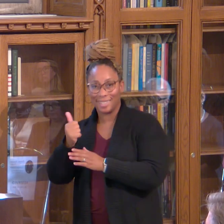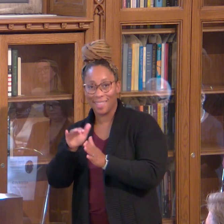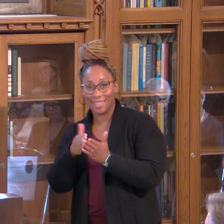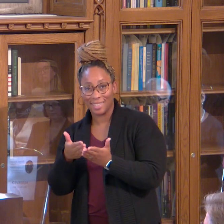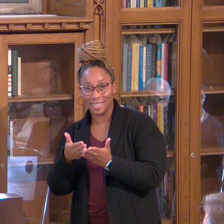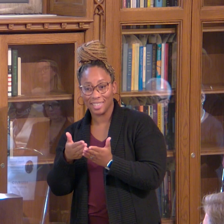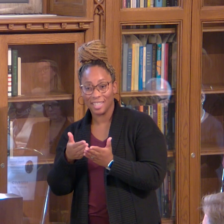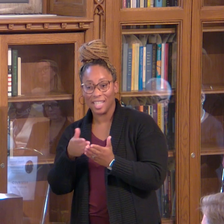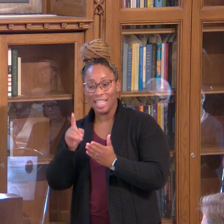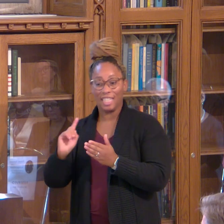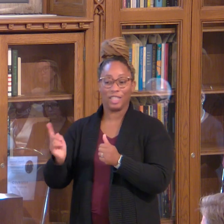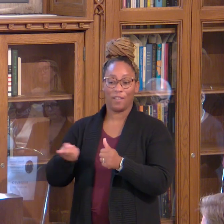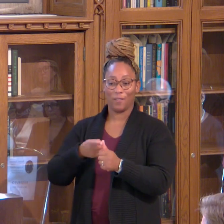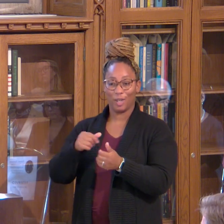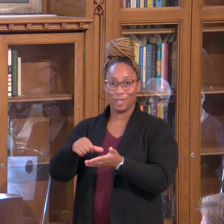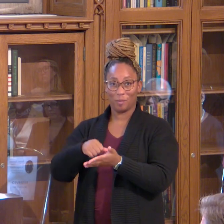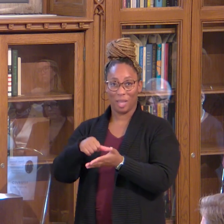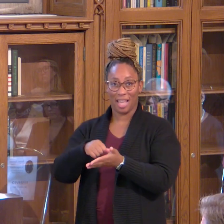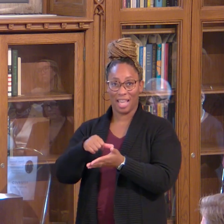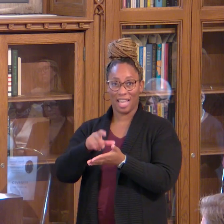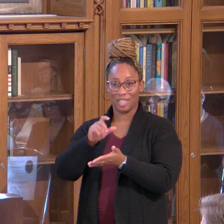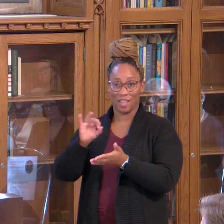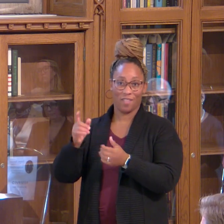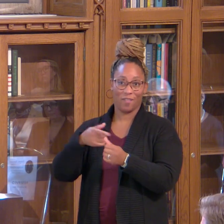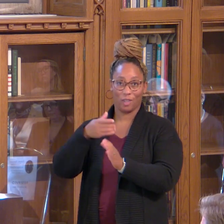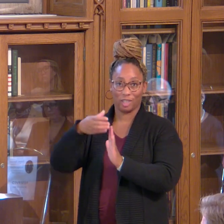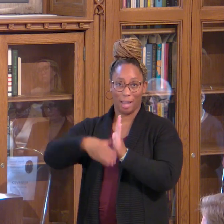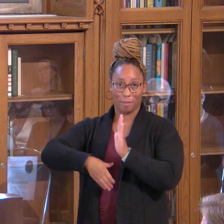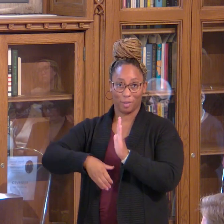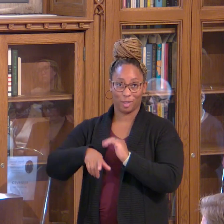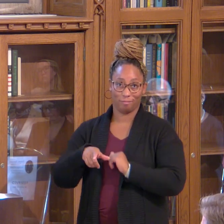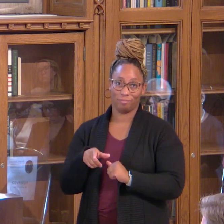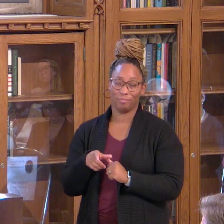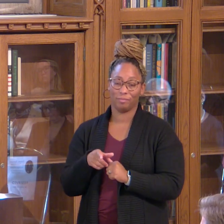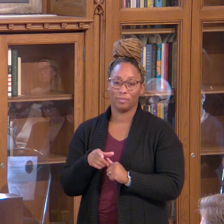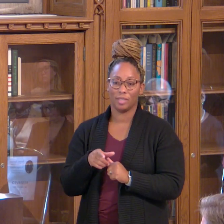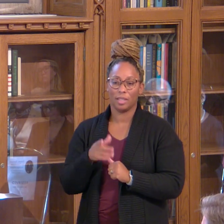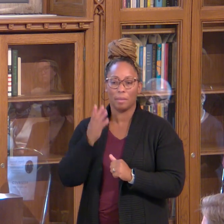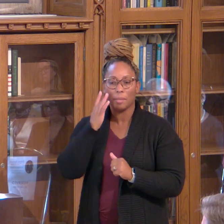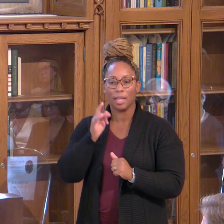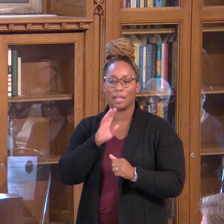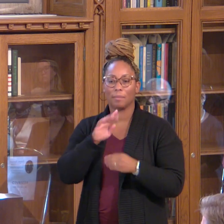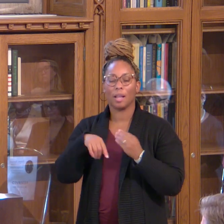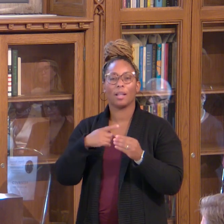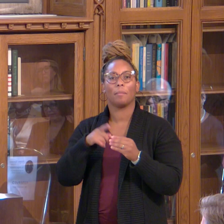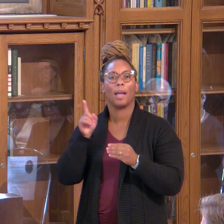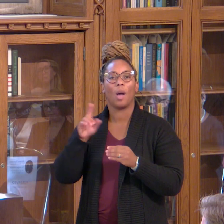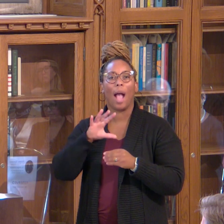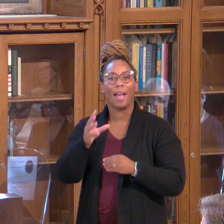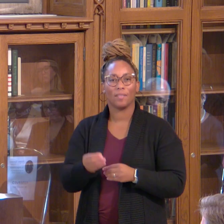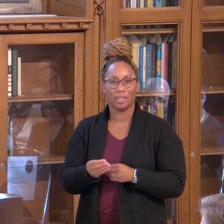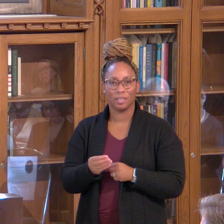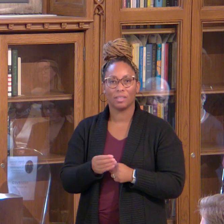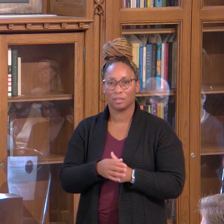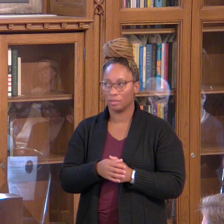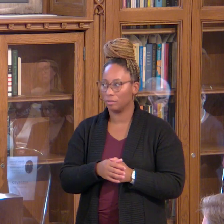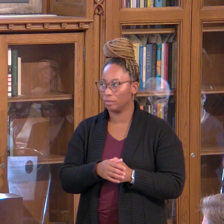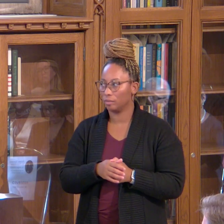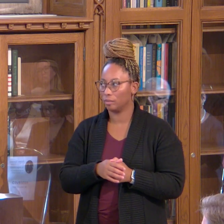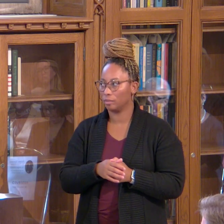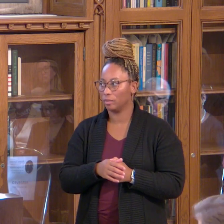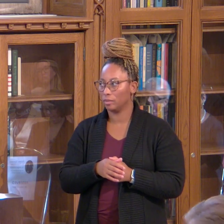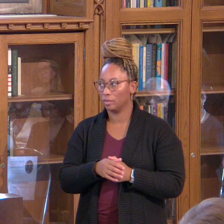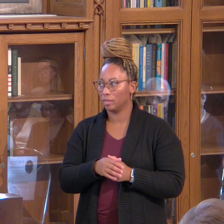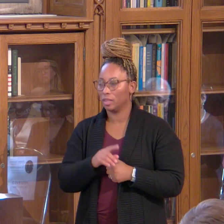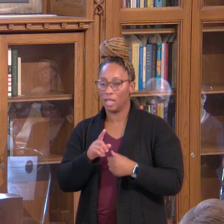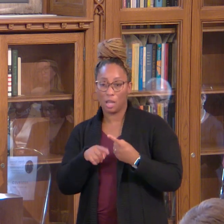in fact he is the first page of the first chapter because I'm talking about Africa and when I talk